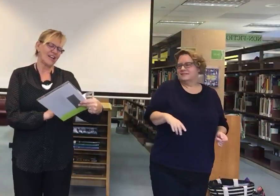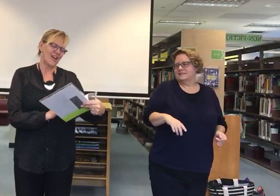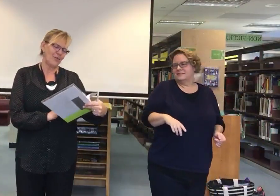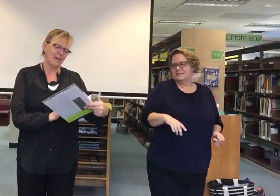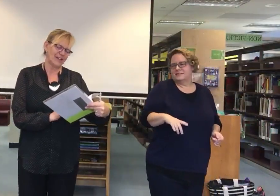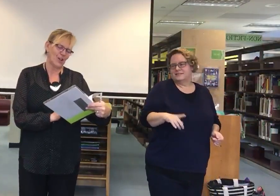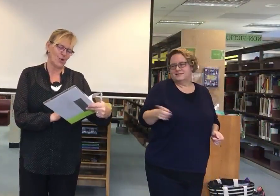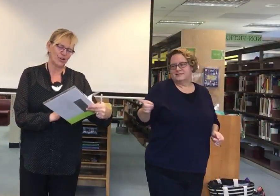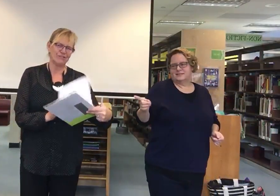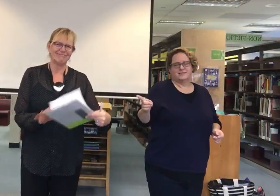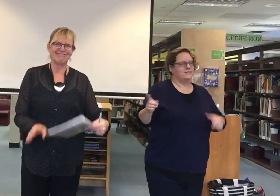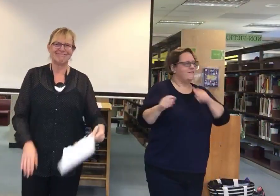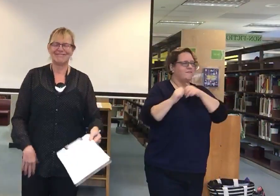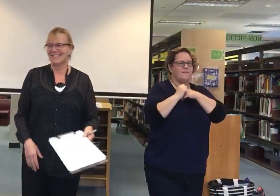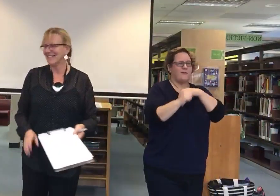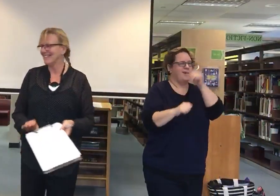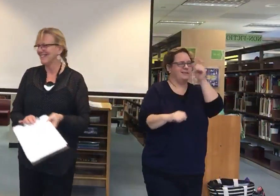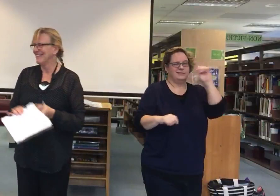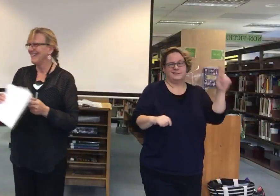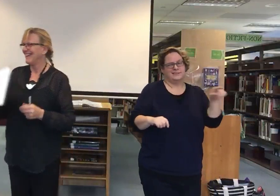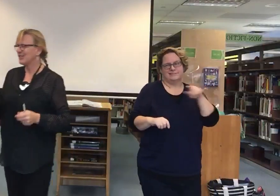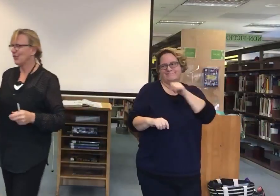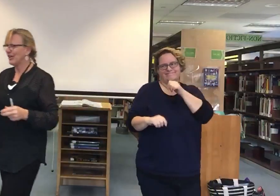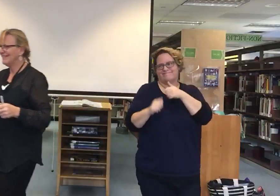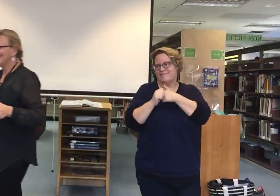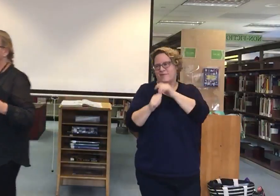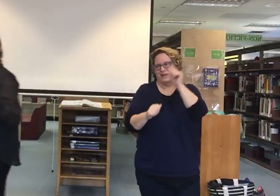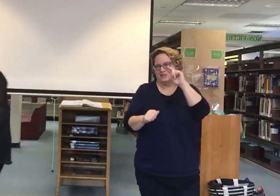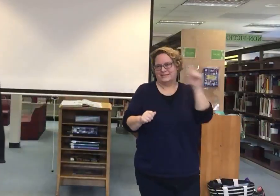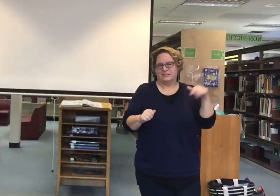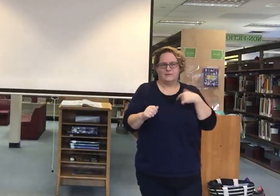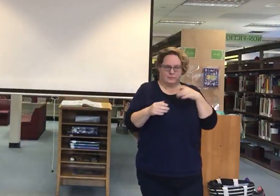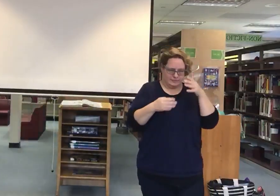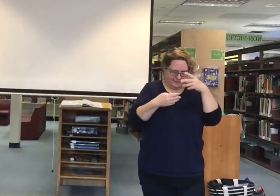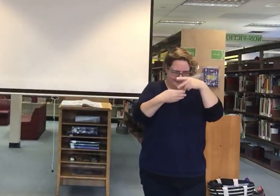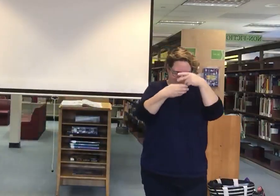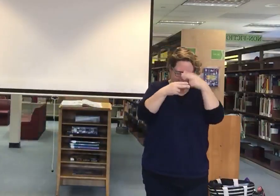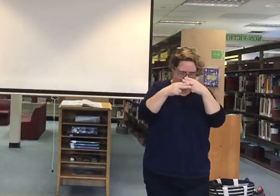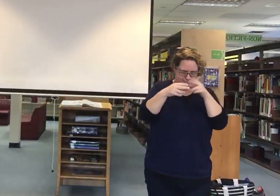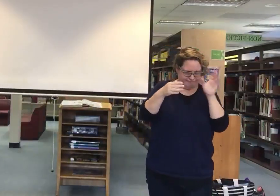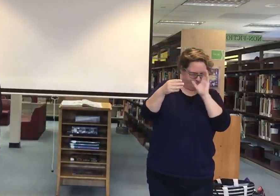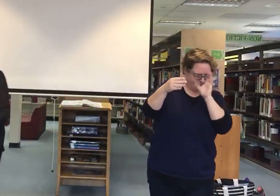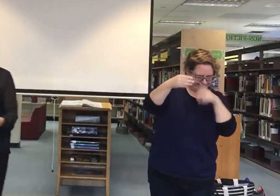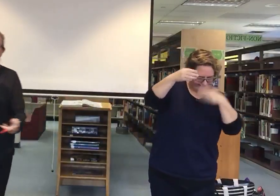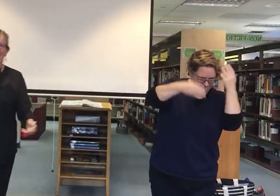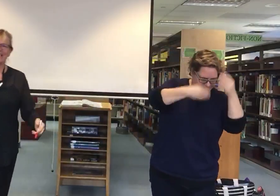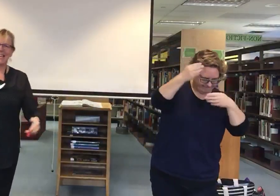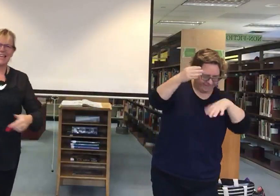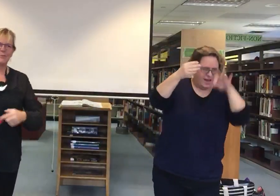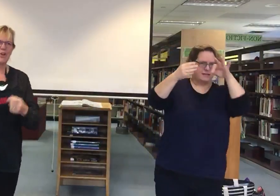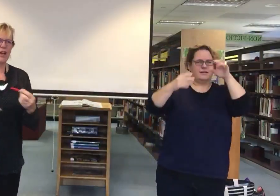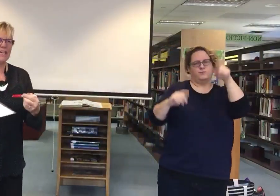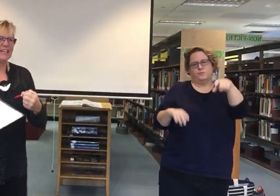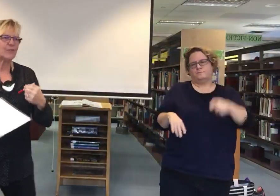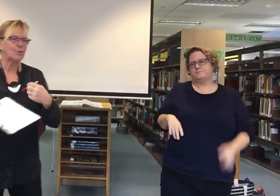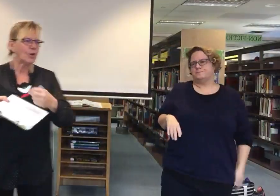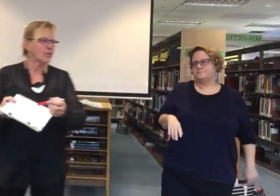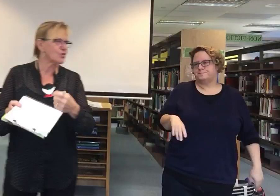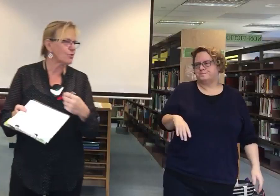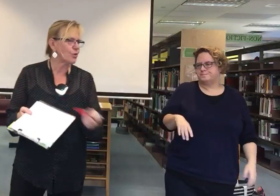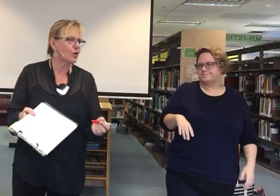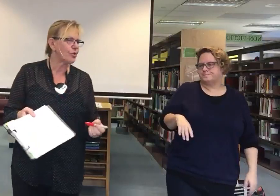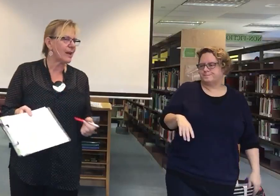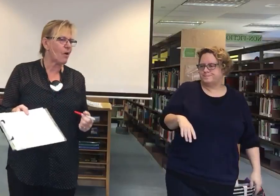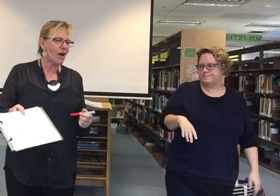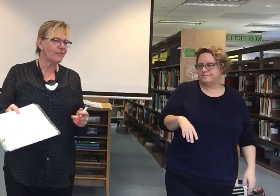it's not alphabetical order. Sorry. So you're on there somewhere. As I keep talking, if you